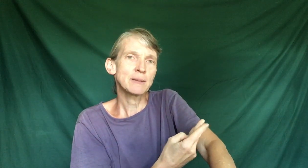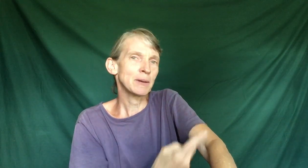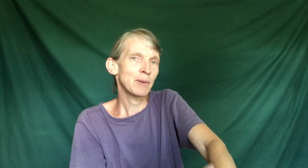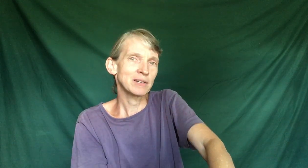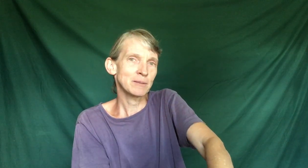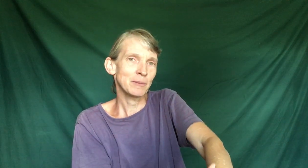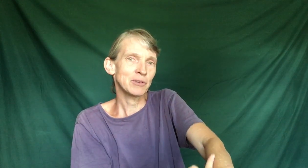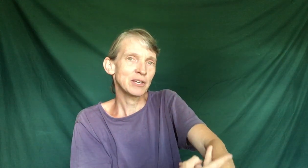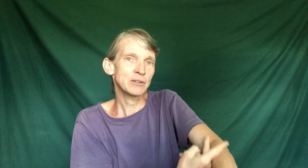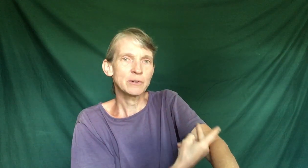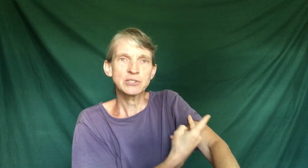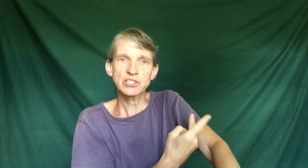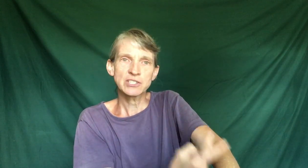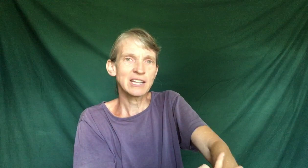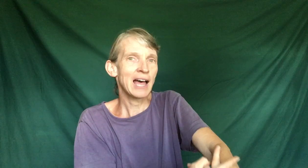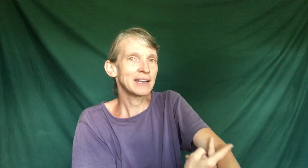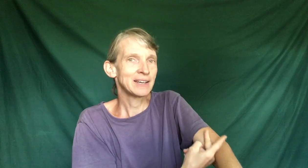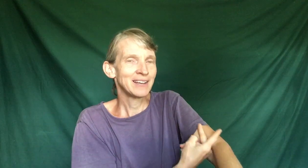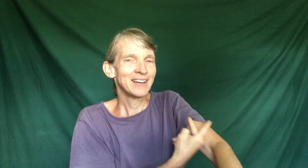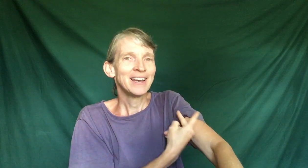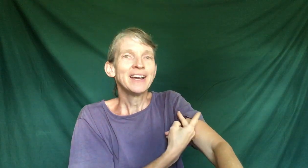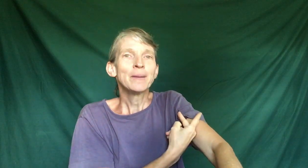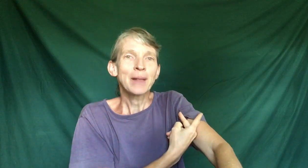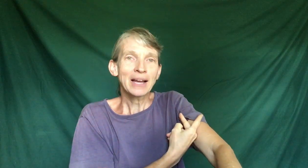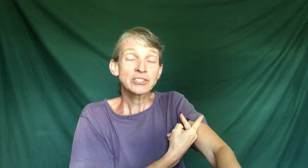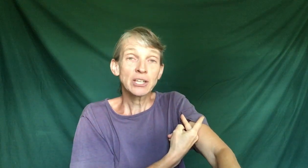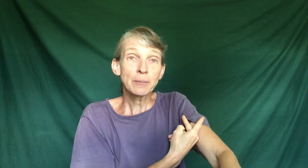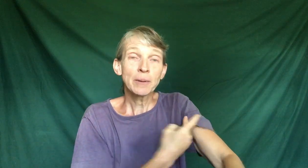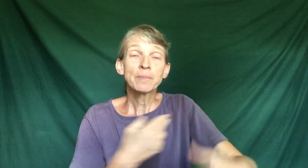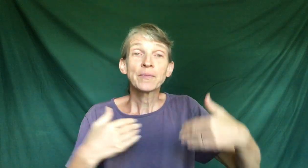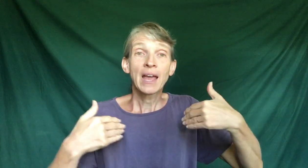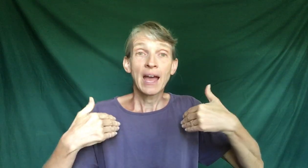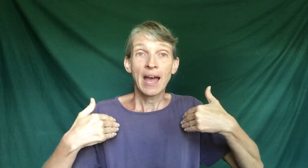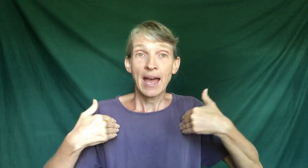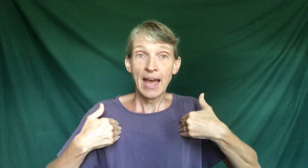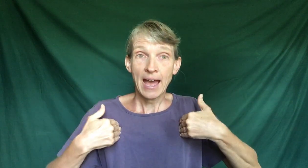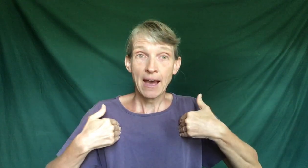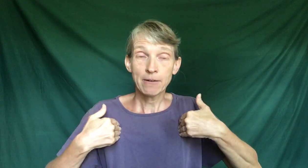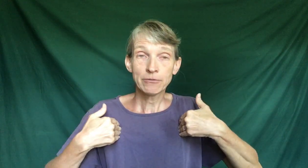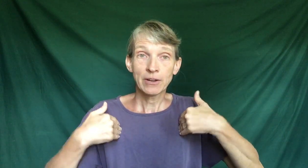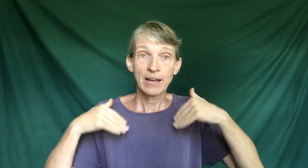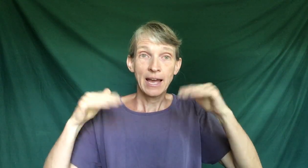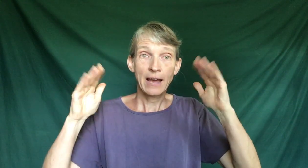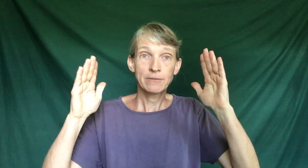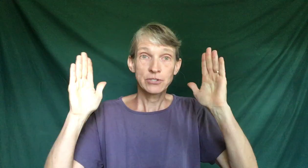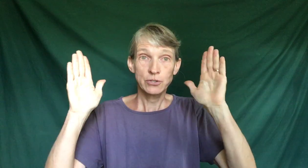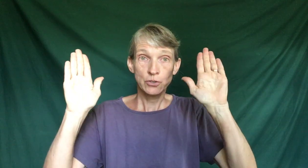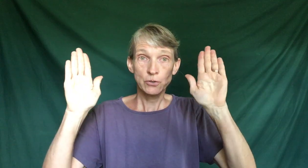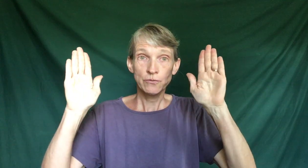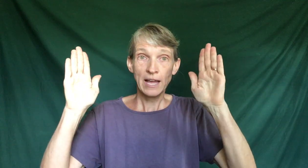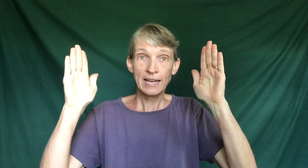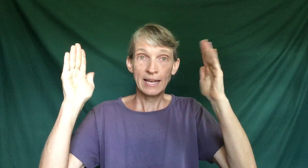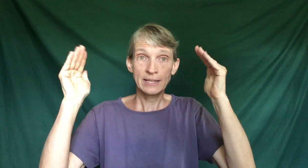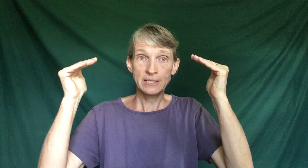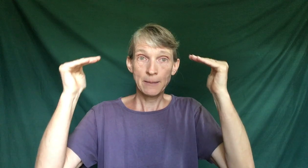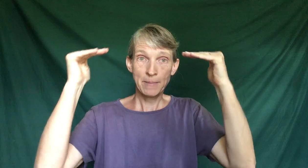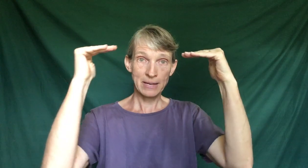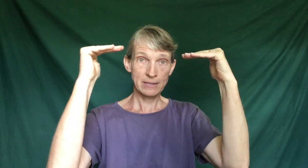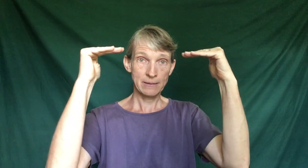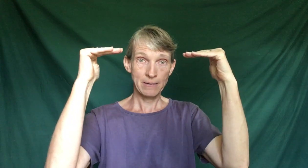snipping part. Some people think you do. It's just slide. Black sheep. Have is your 2 flat hands. They bend